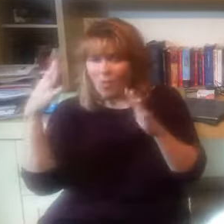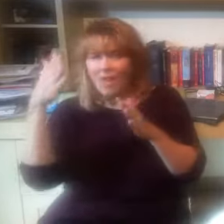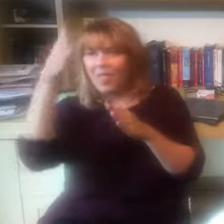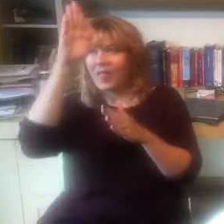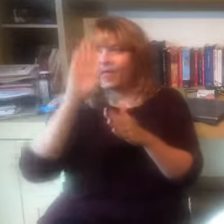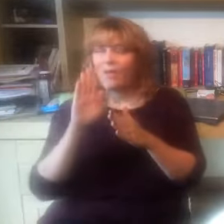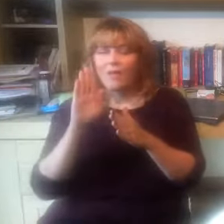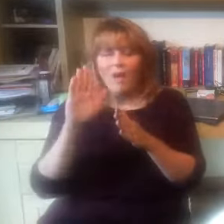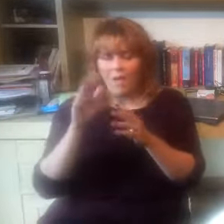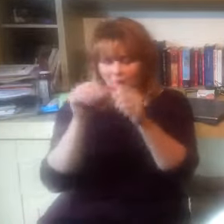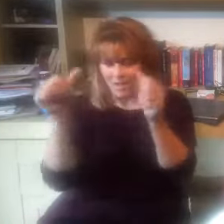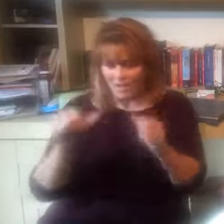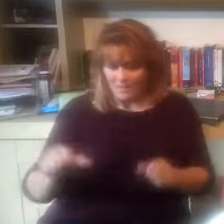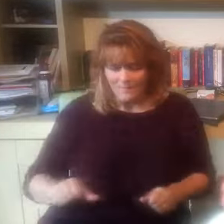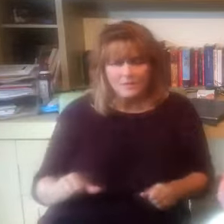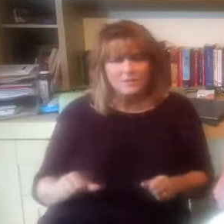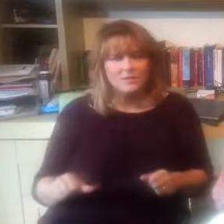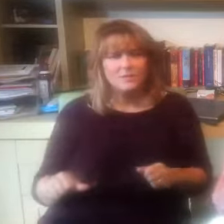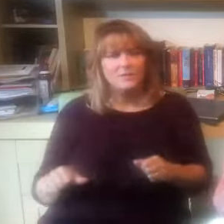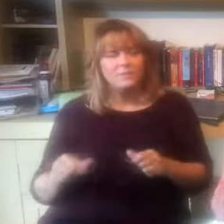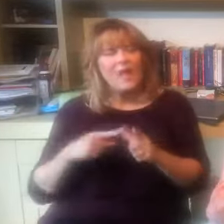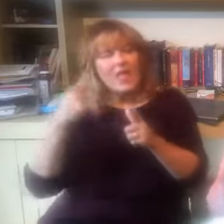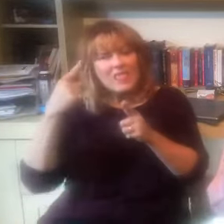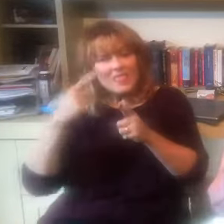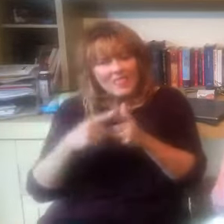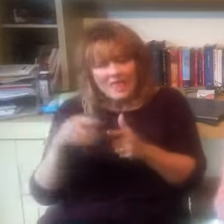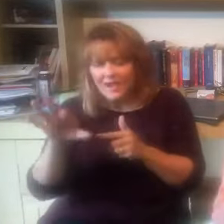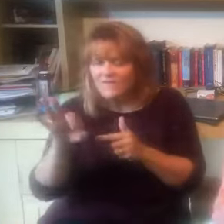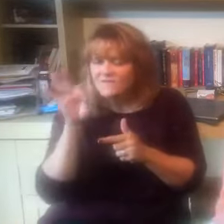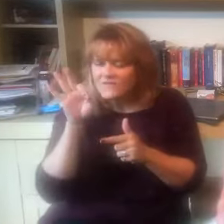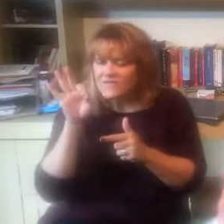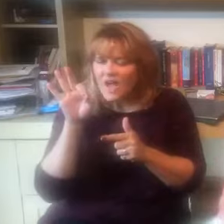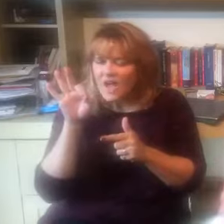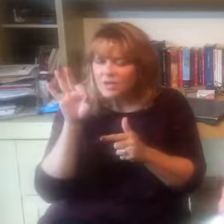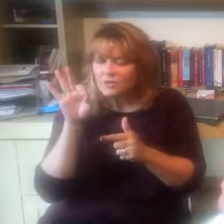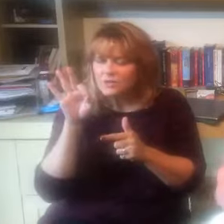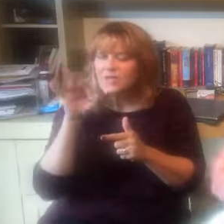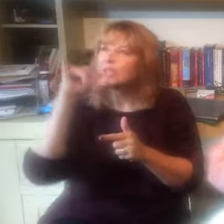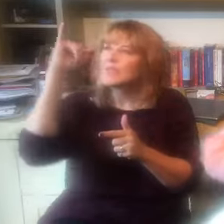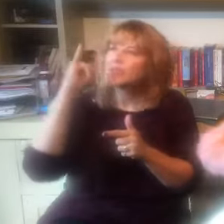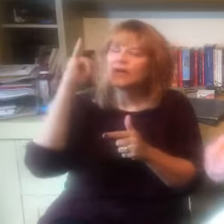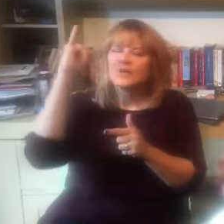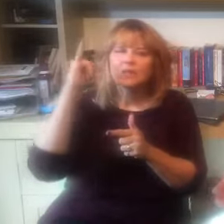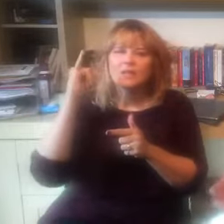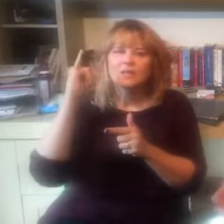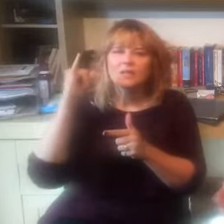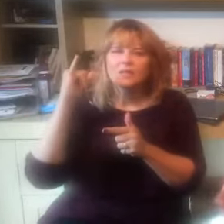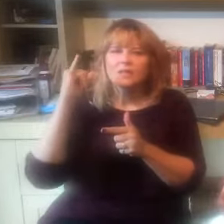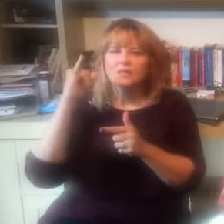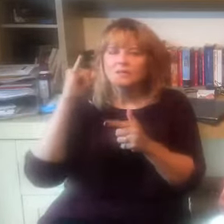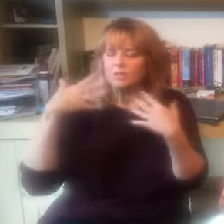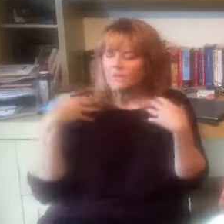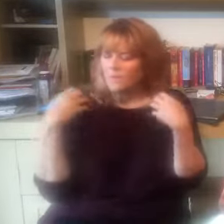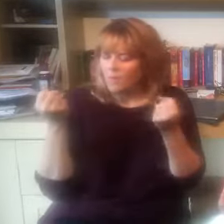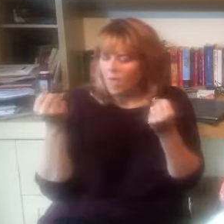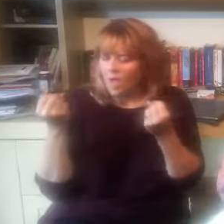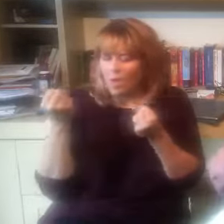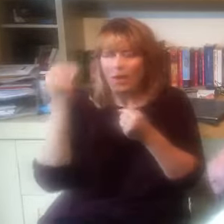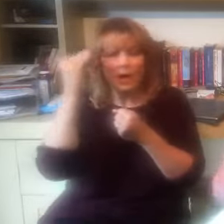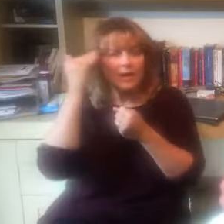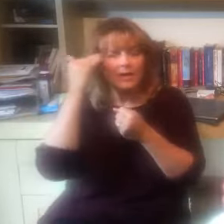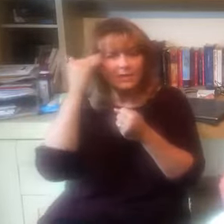of God. And then he found that likeness to produce the power in his mind.